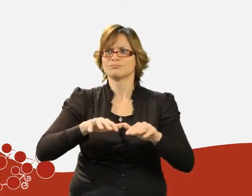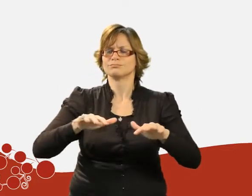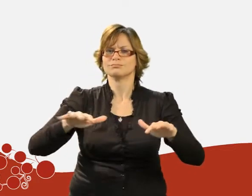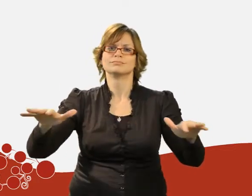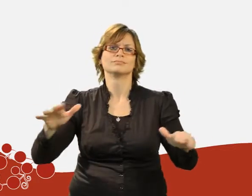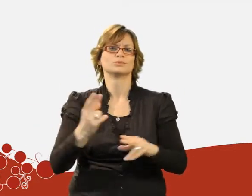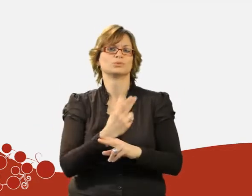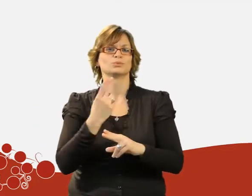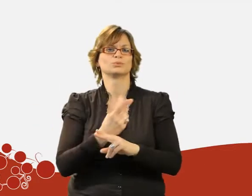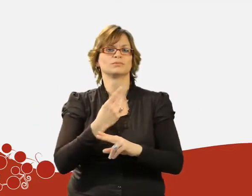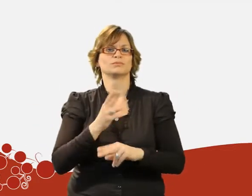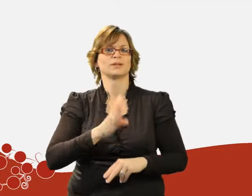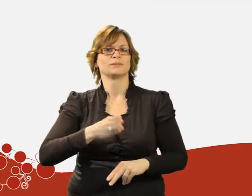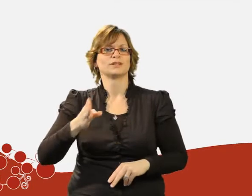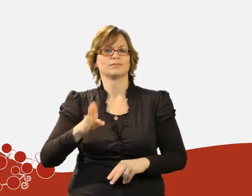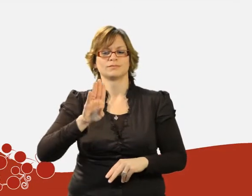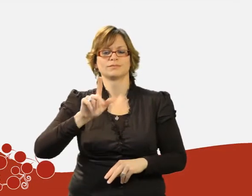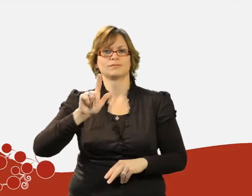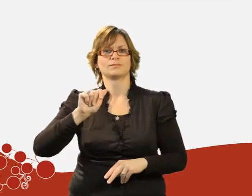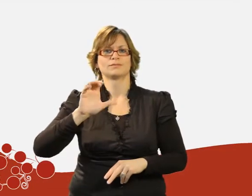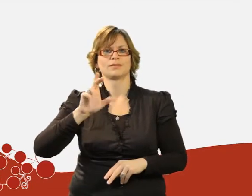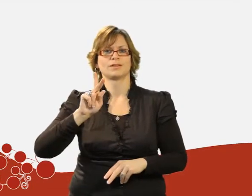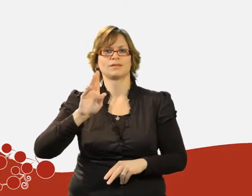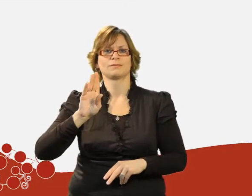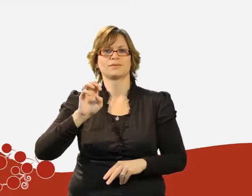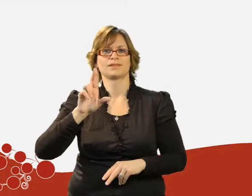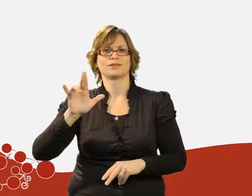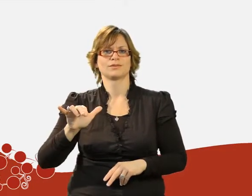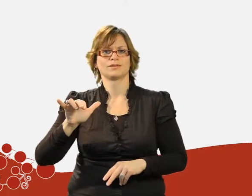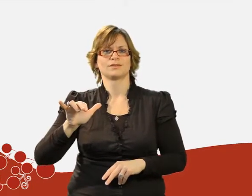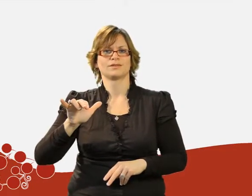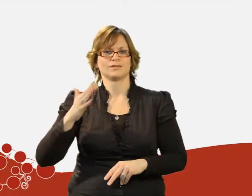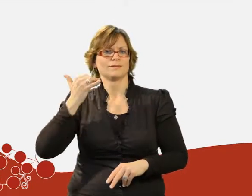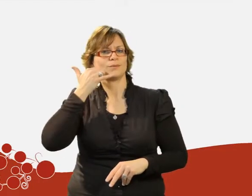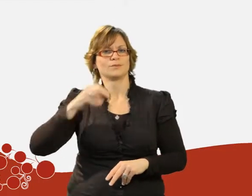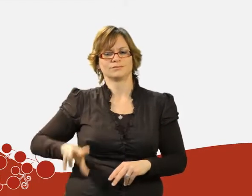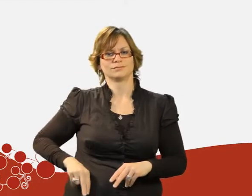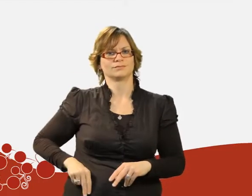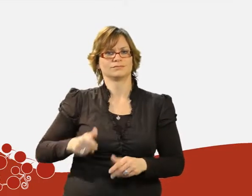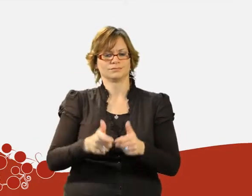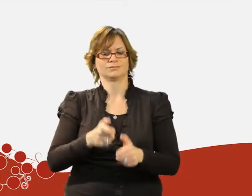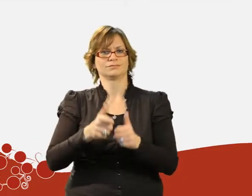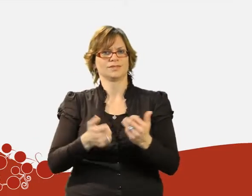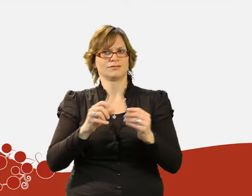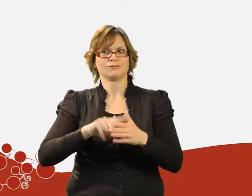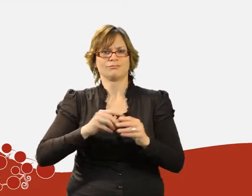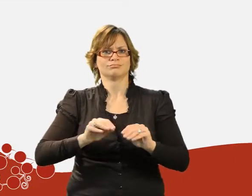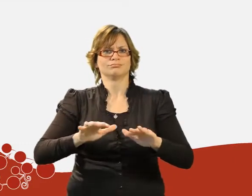The BlackBerry, for example, is very popular in the deaf community. It's a handy device to be able to send quick messages.